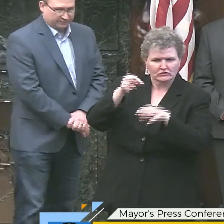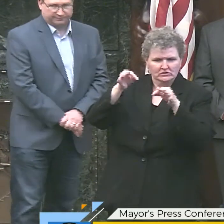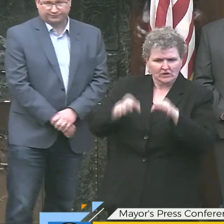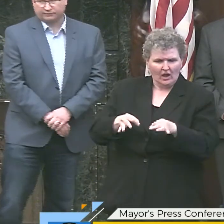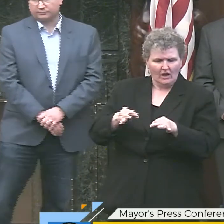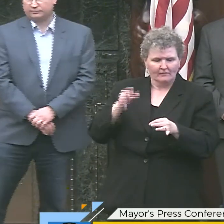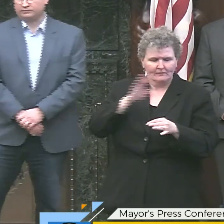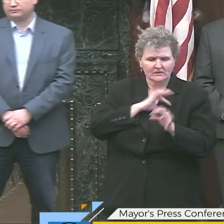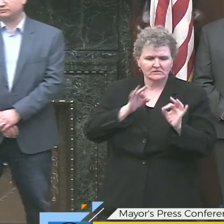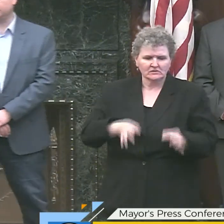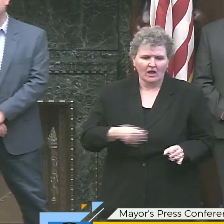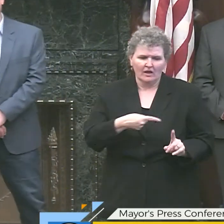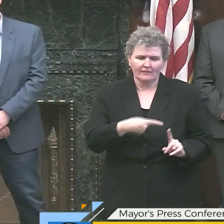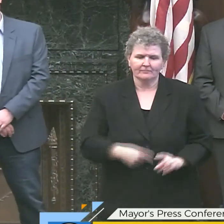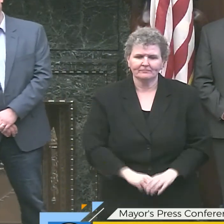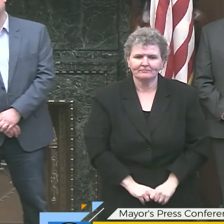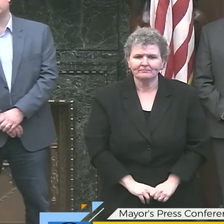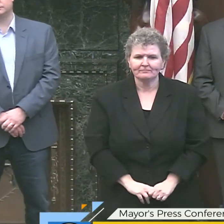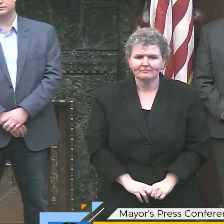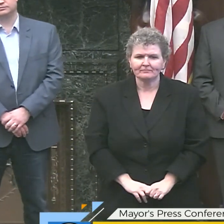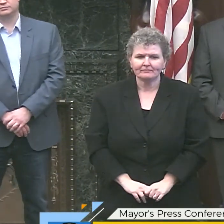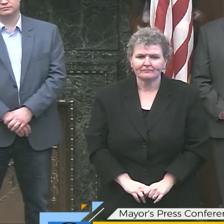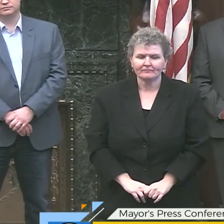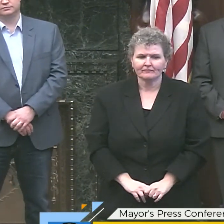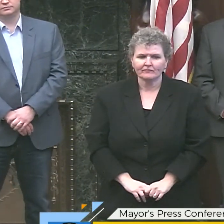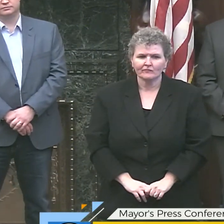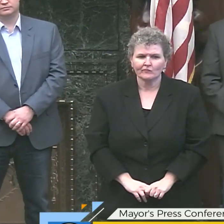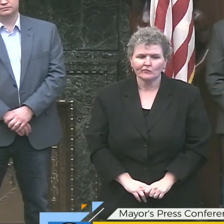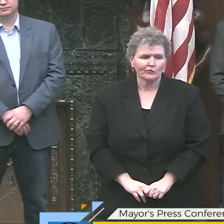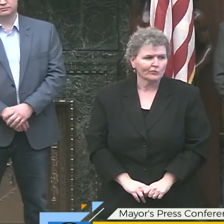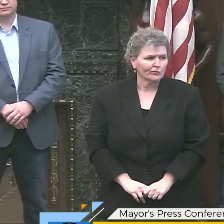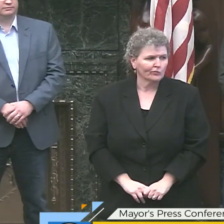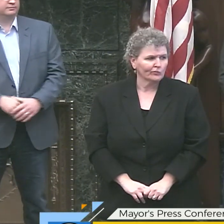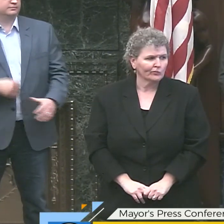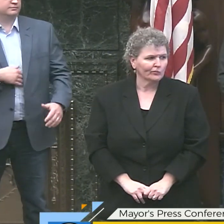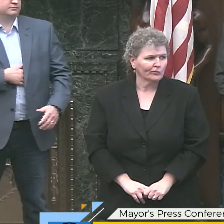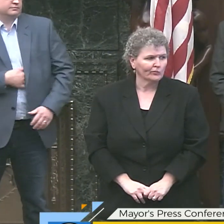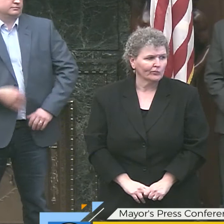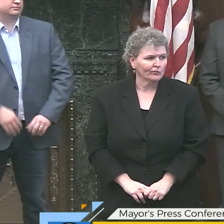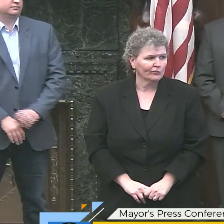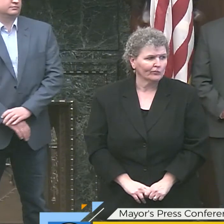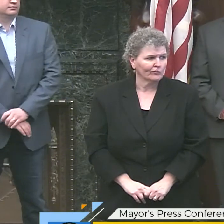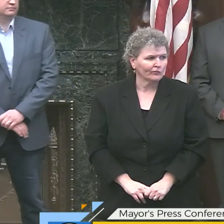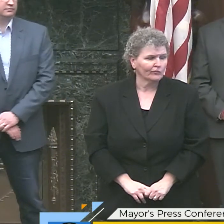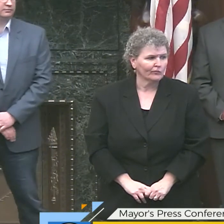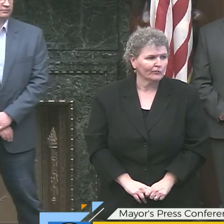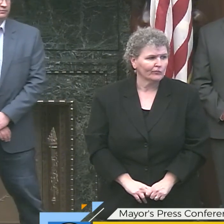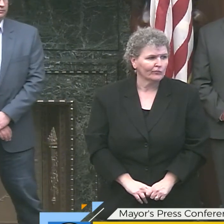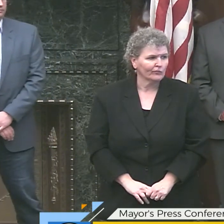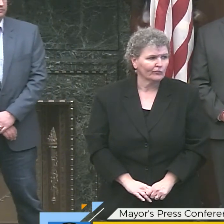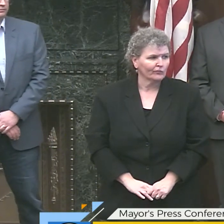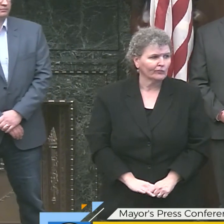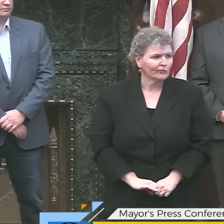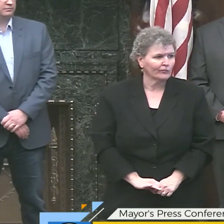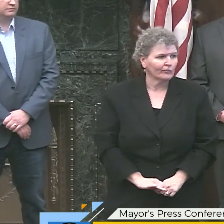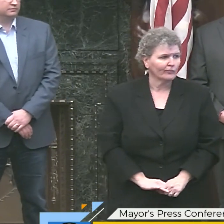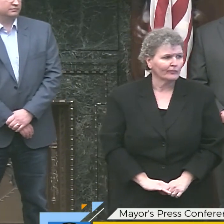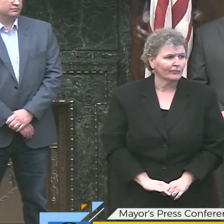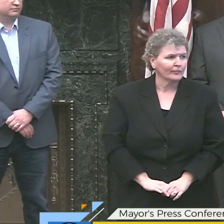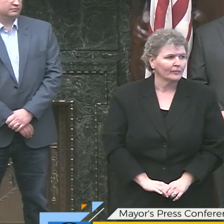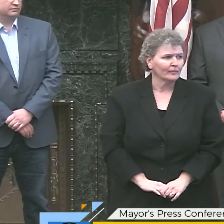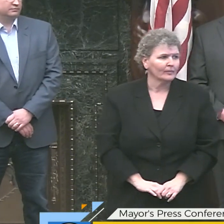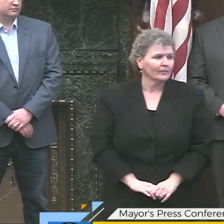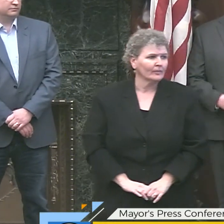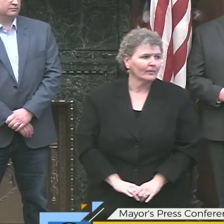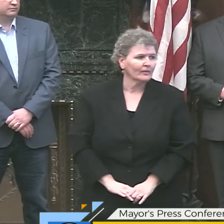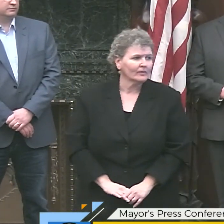dando las advertencias a los individuos que no estén cumpliendo con las órdenes de dispersamiento para mantener la distancia social,